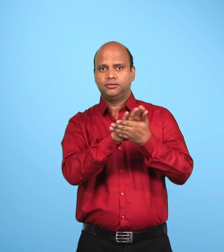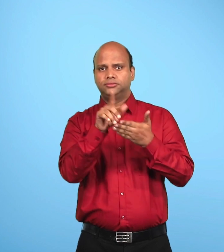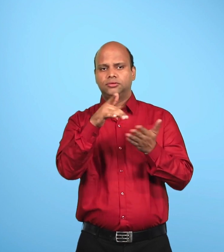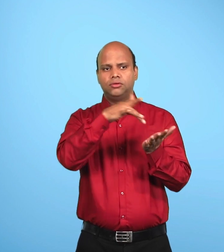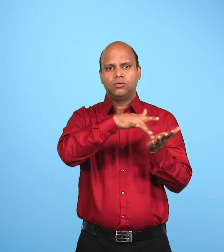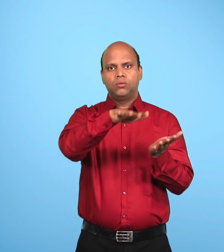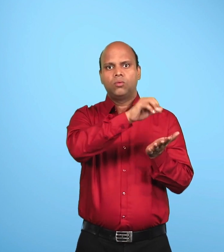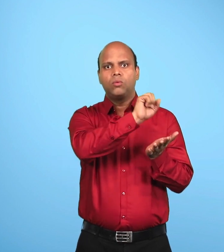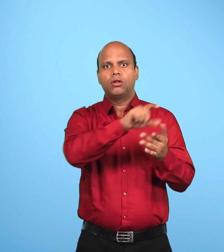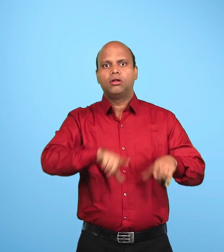and Habitats.